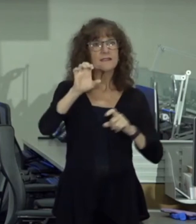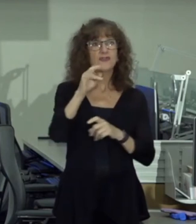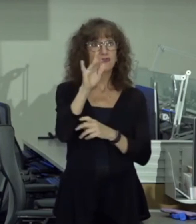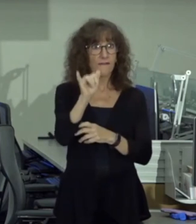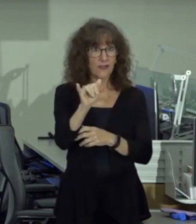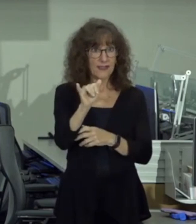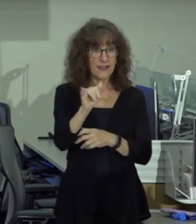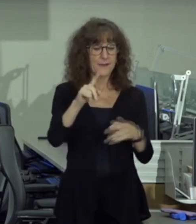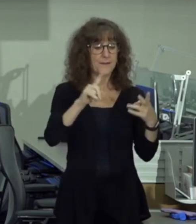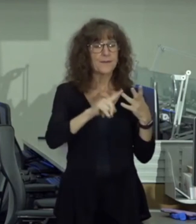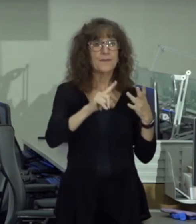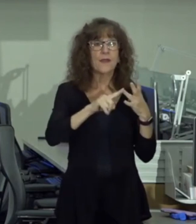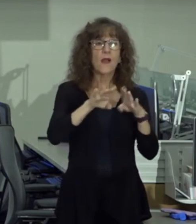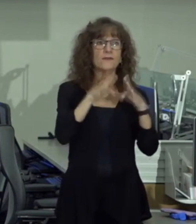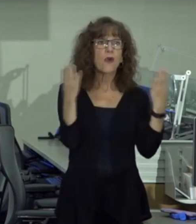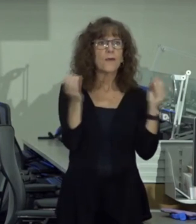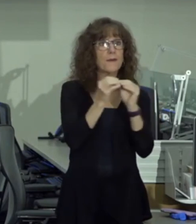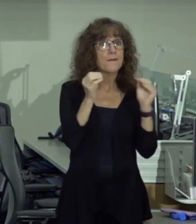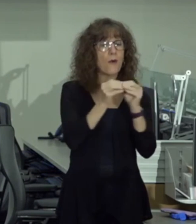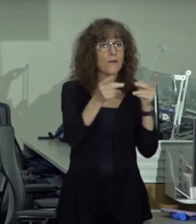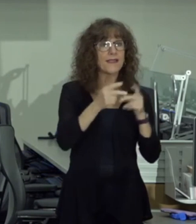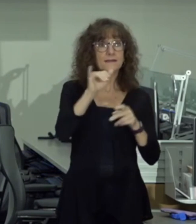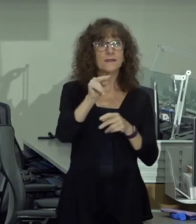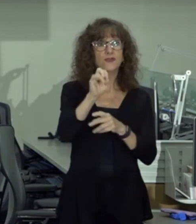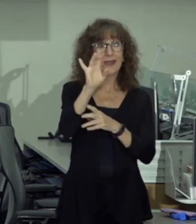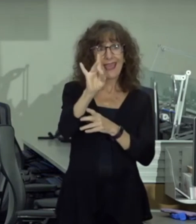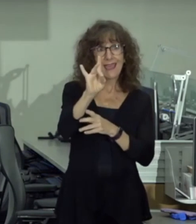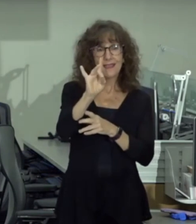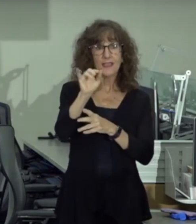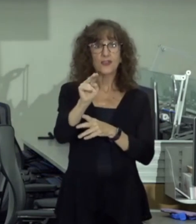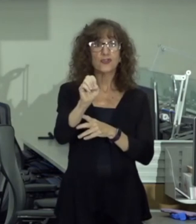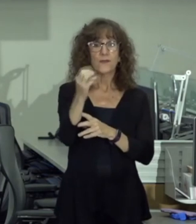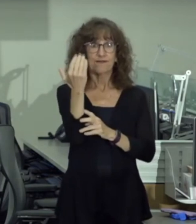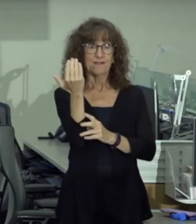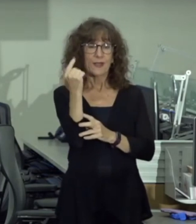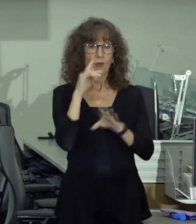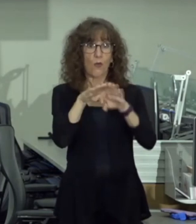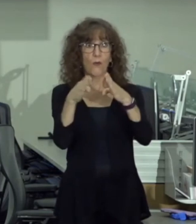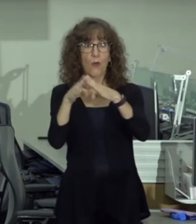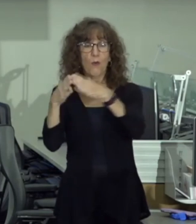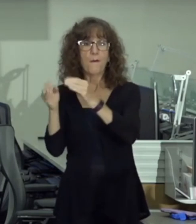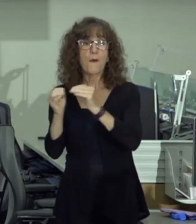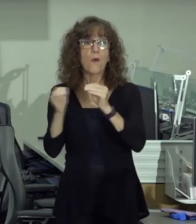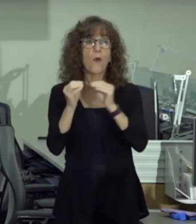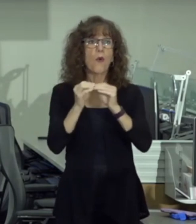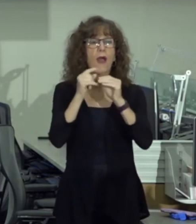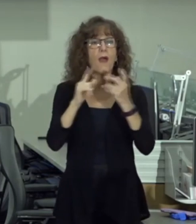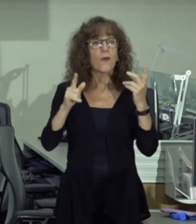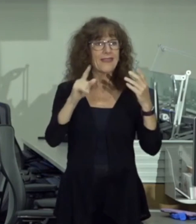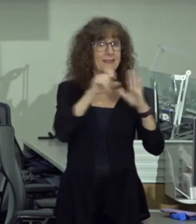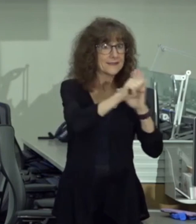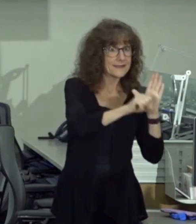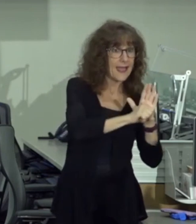site. We will also be opening additional sites on June 8th and June 15th. And we believe with the combination of